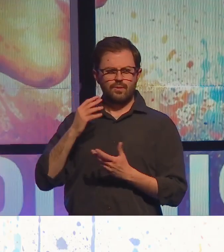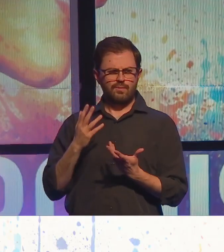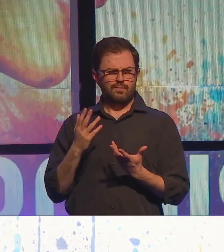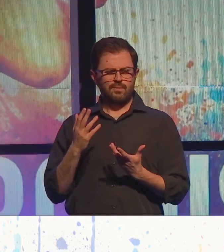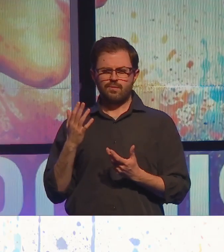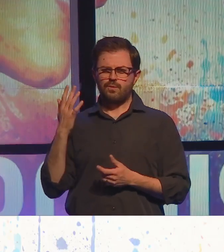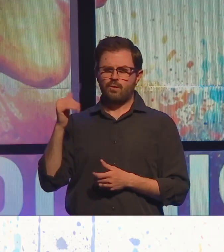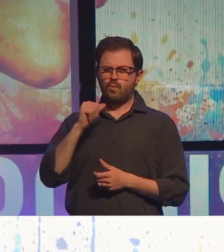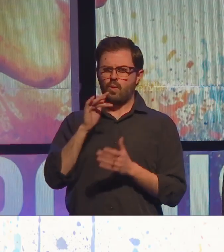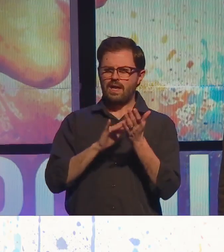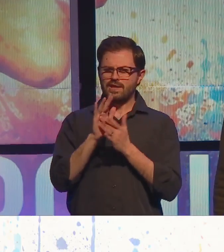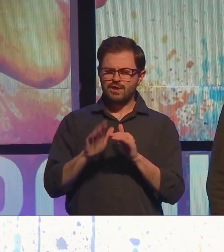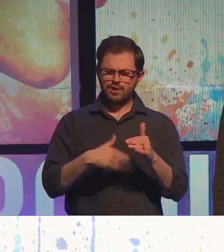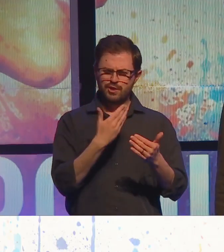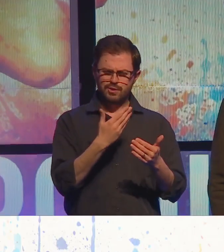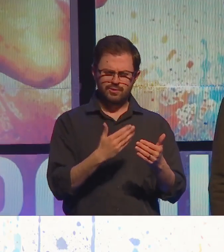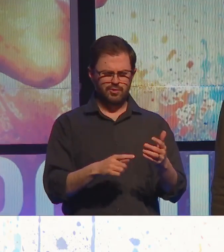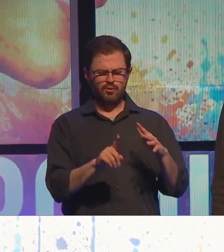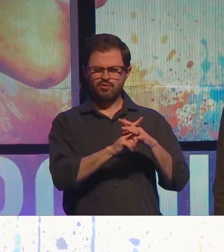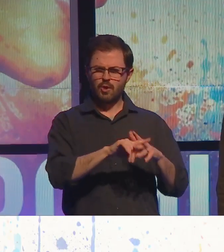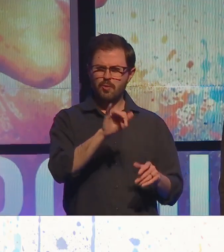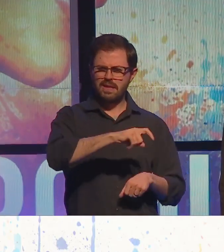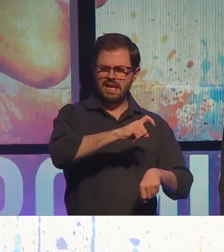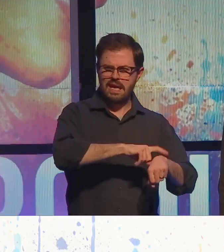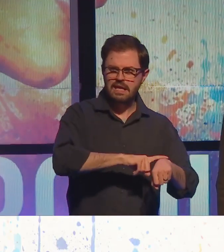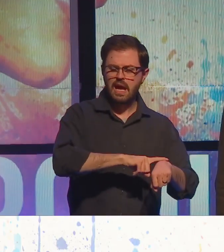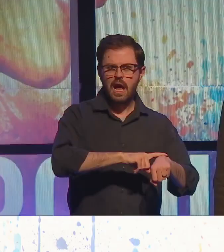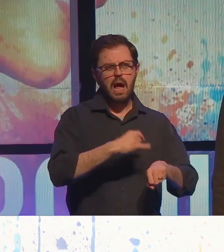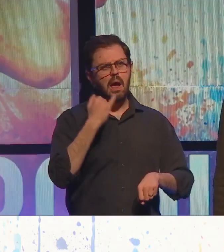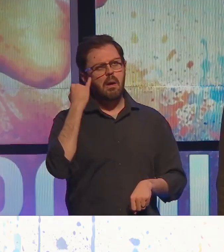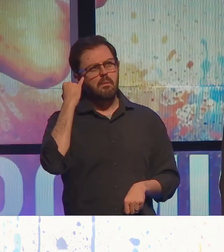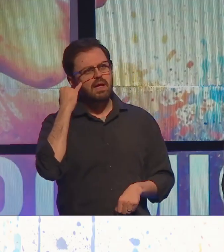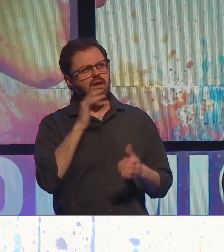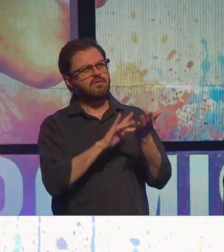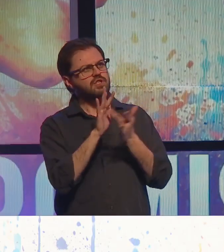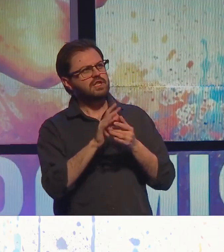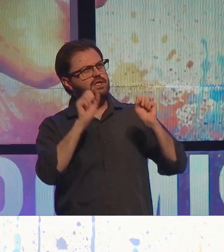there? That's a whole other side of this story. Like if you want to take it